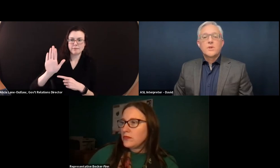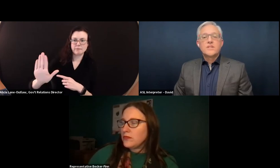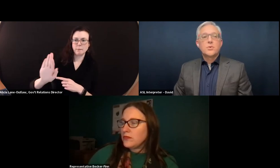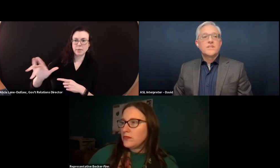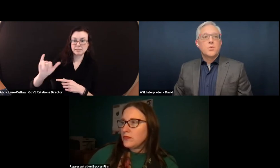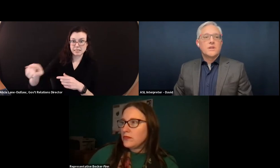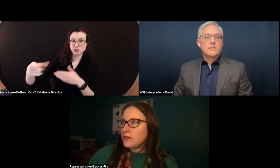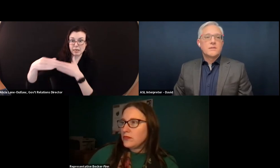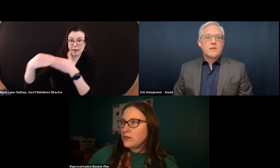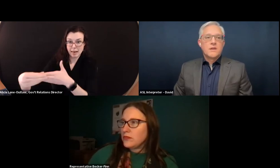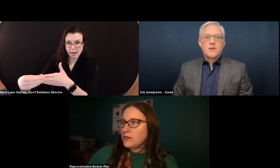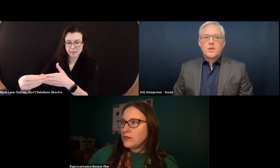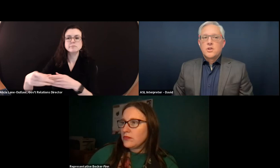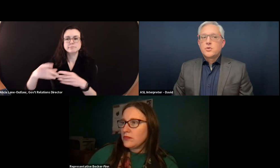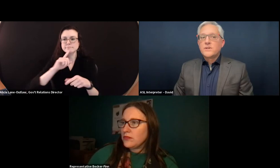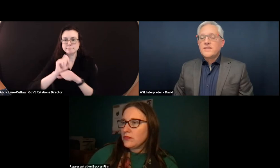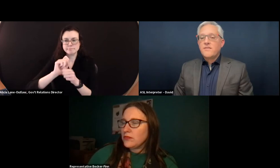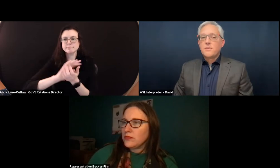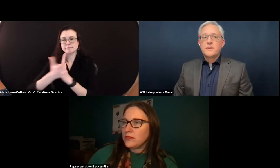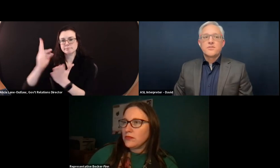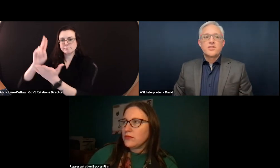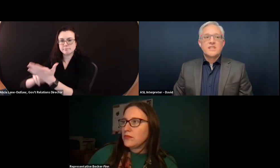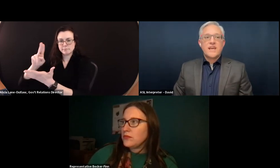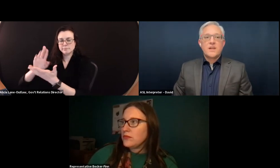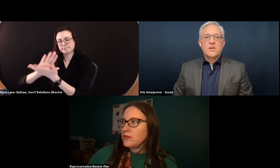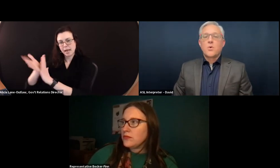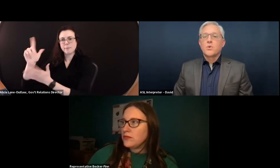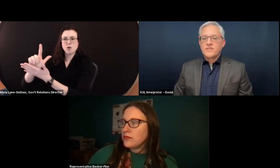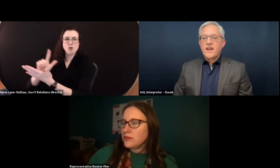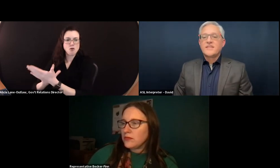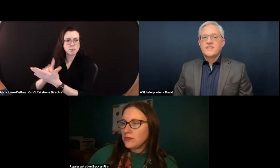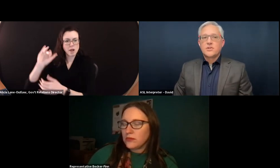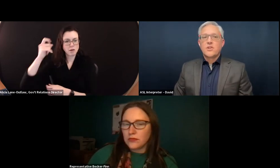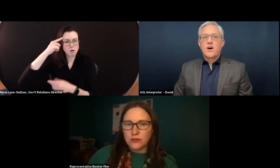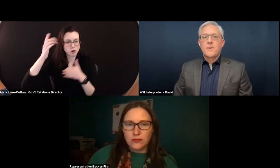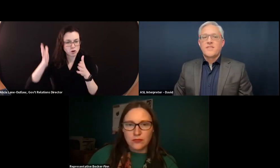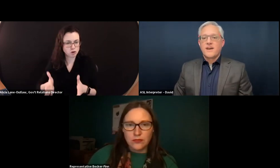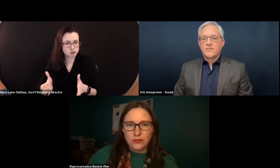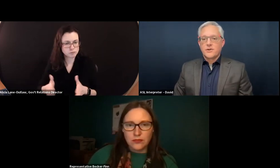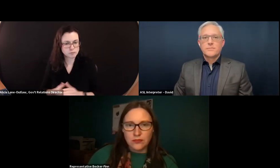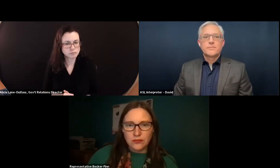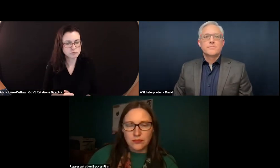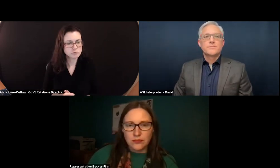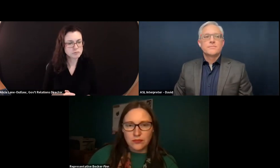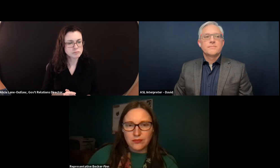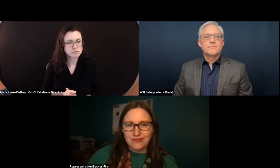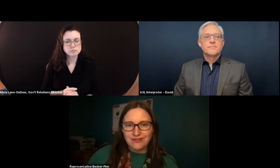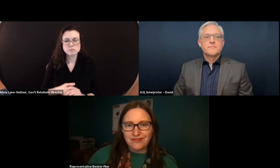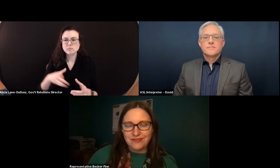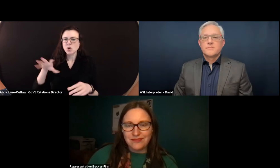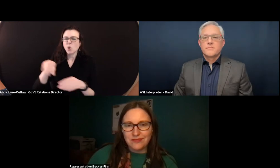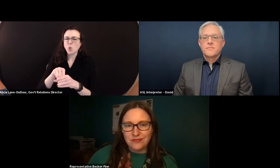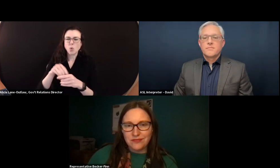In 2021, 20 of the bills she led were signed into law by the governor,